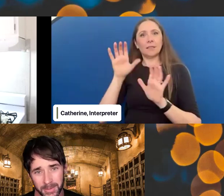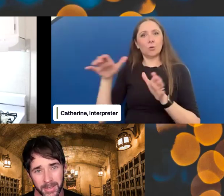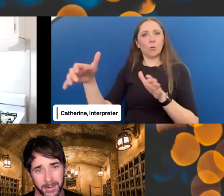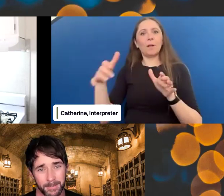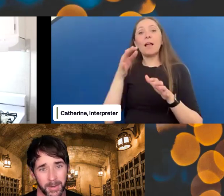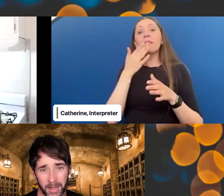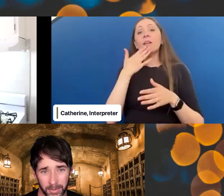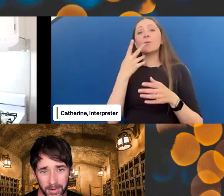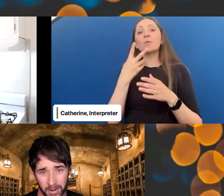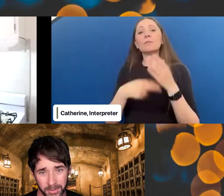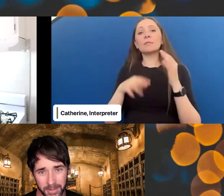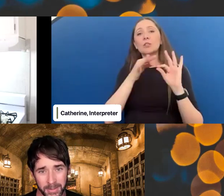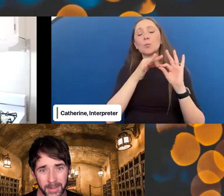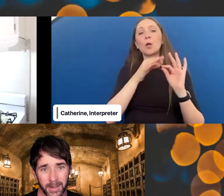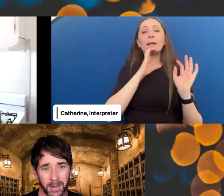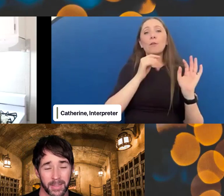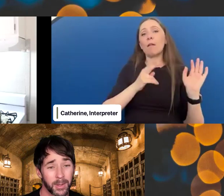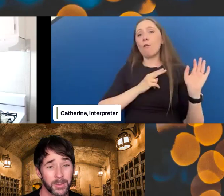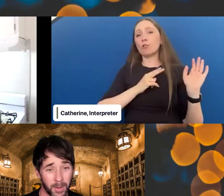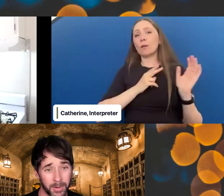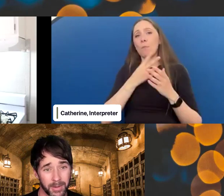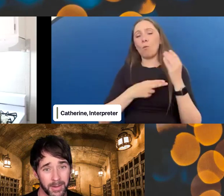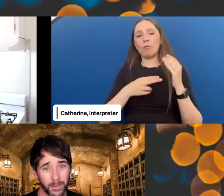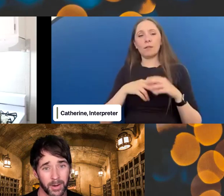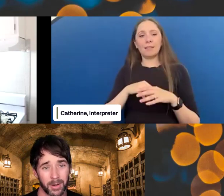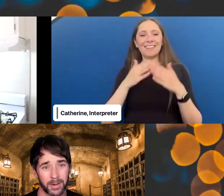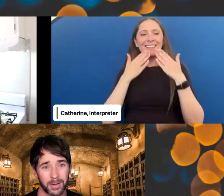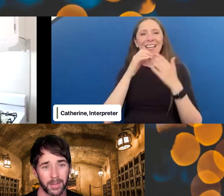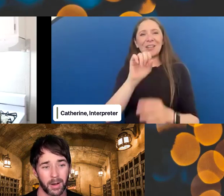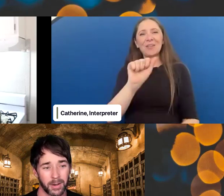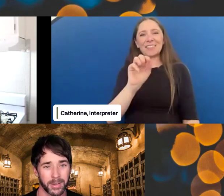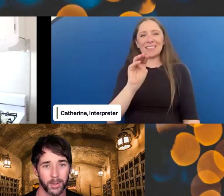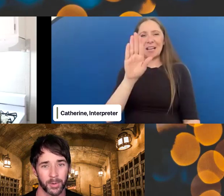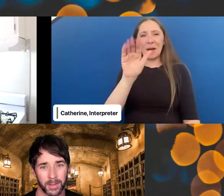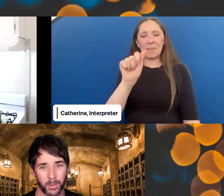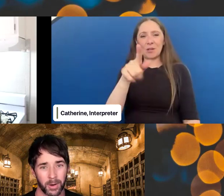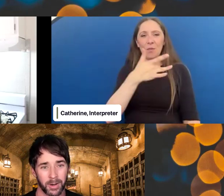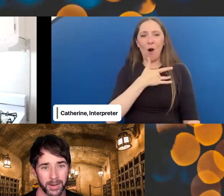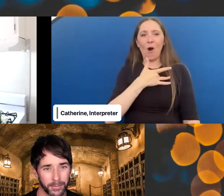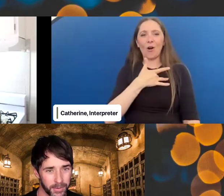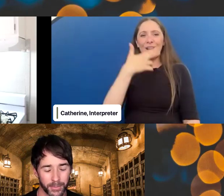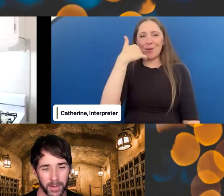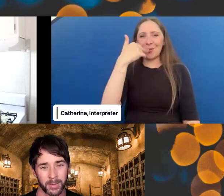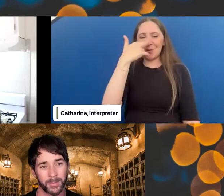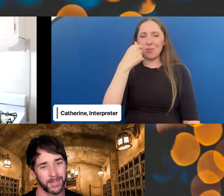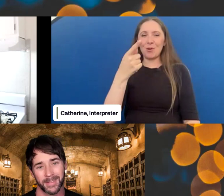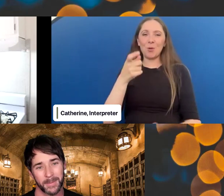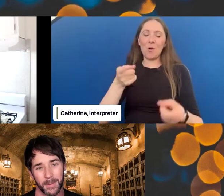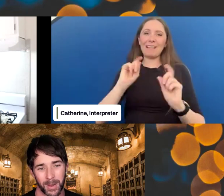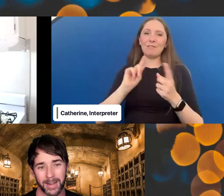interpreters, Catherine and Harshita. And thank you, Samba. You are the heart and humor that you are, a gift to this